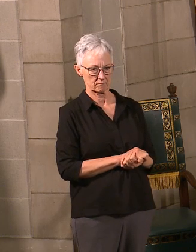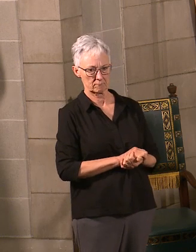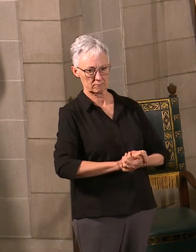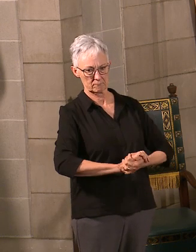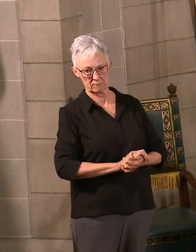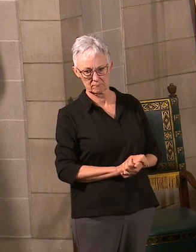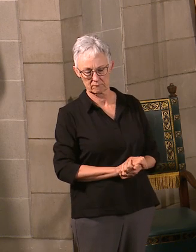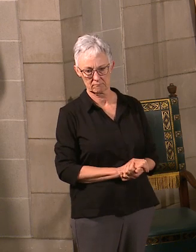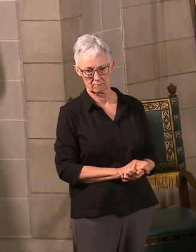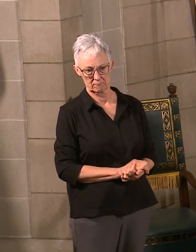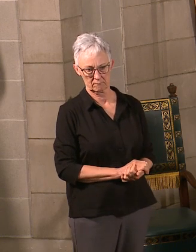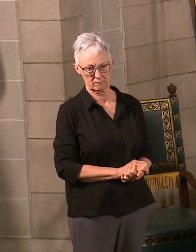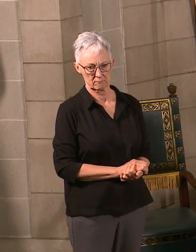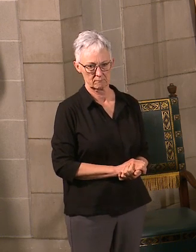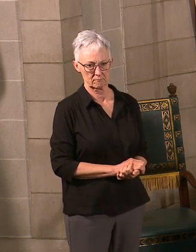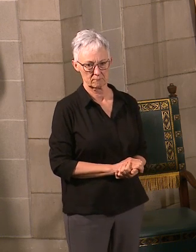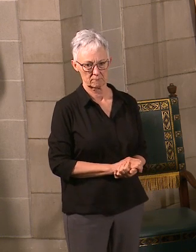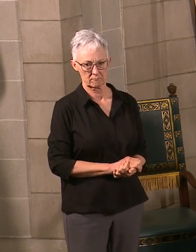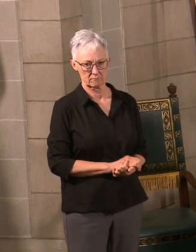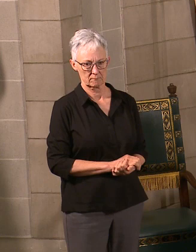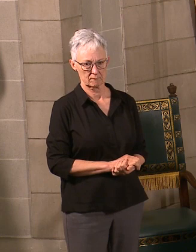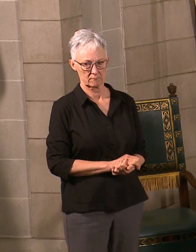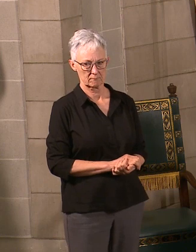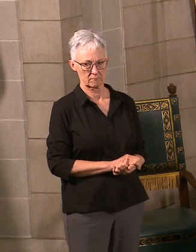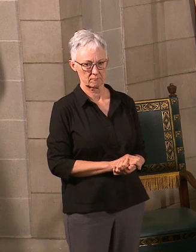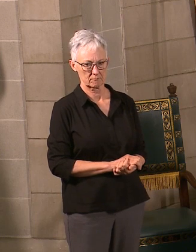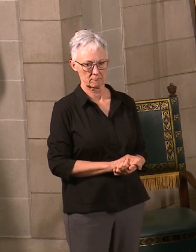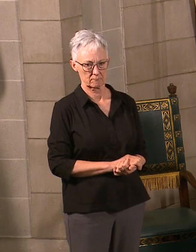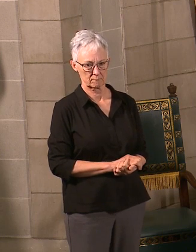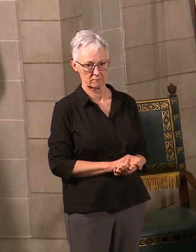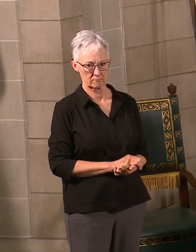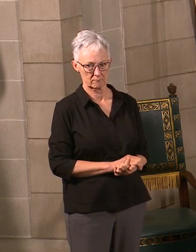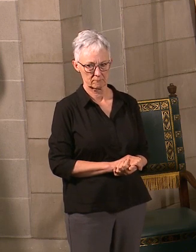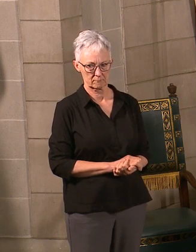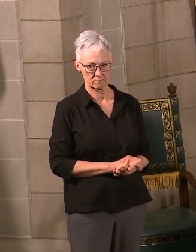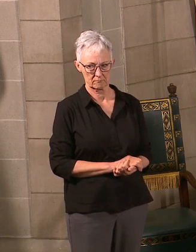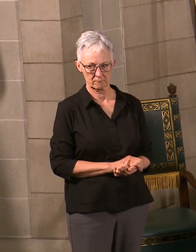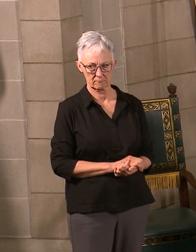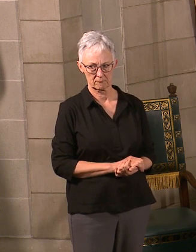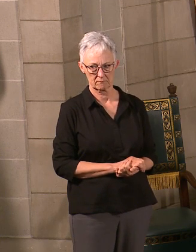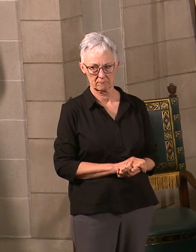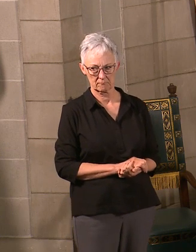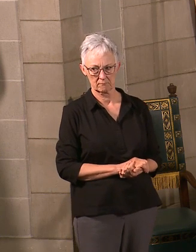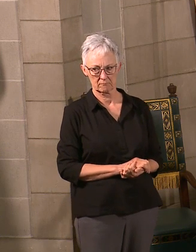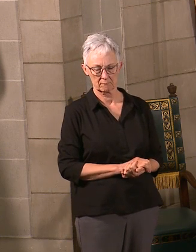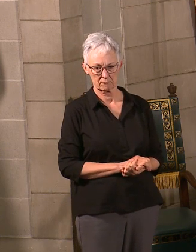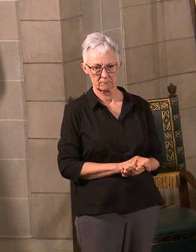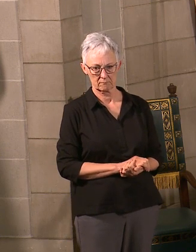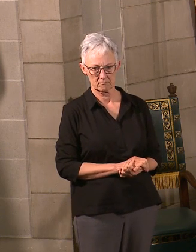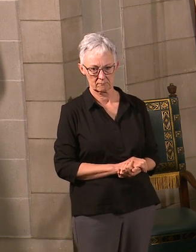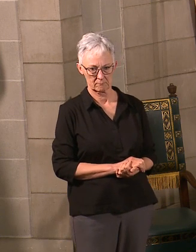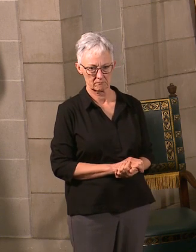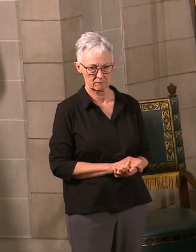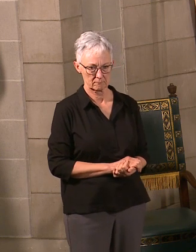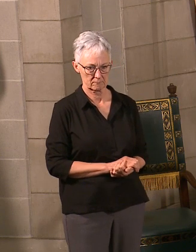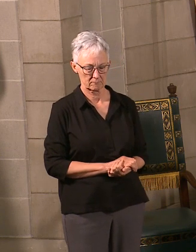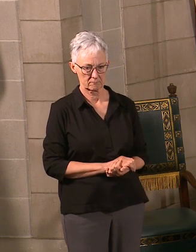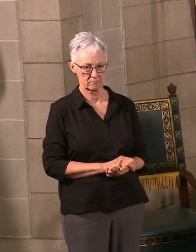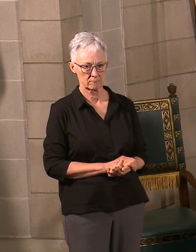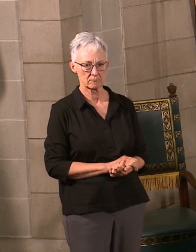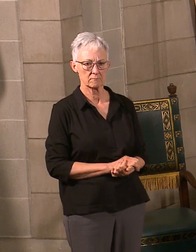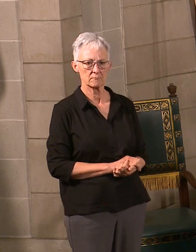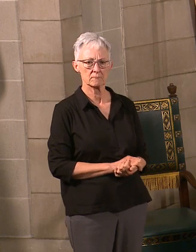it's all well and good that people who qualify for child care subsidies have the benefits that we were talking about